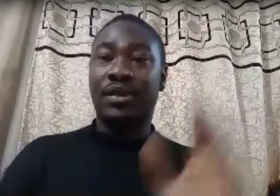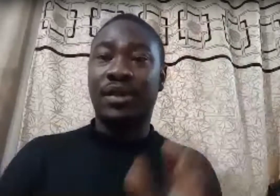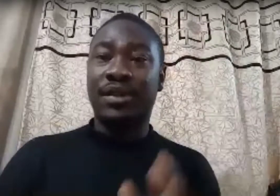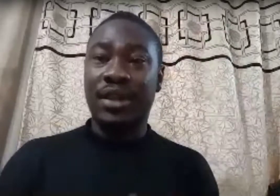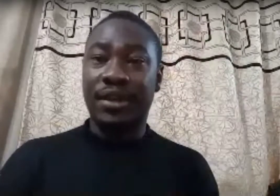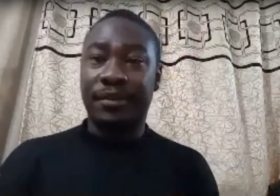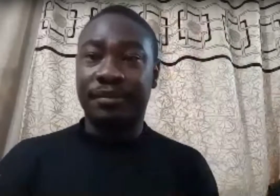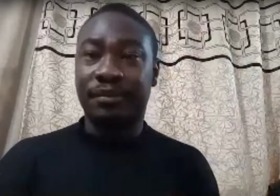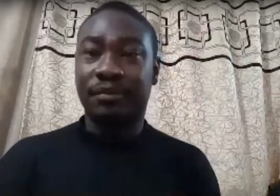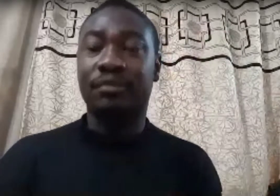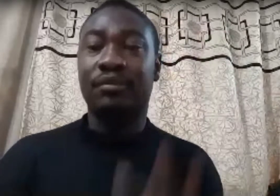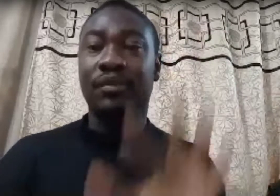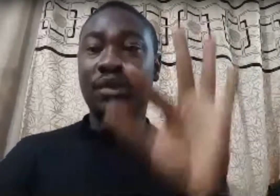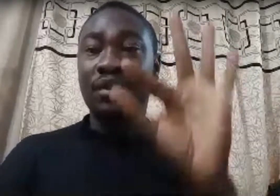900.